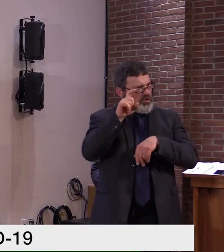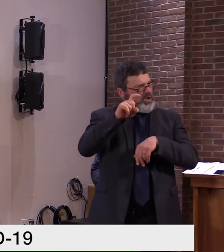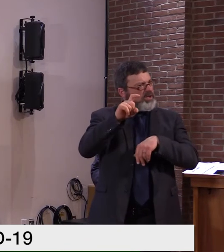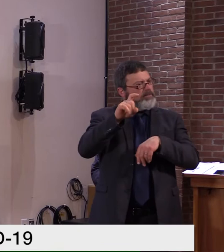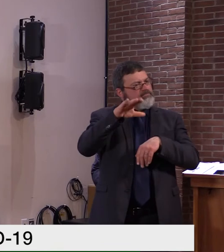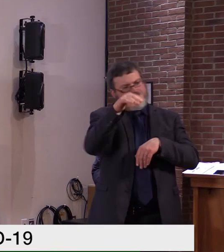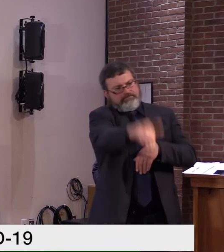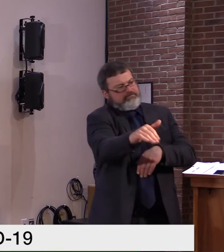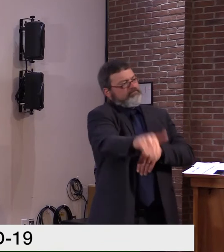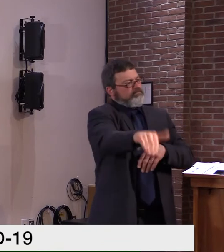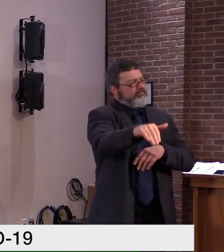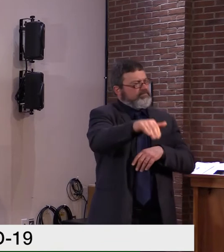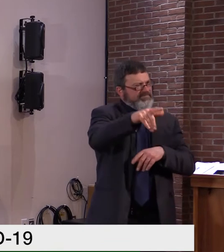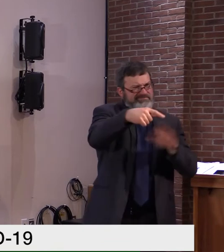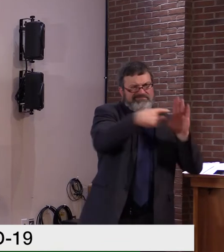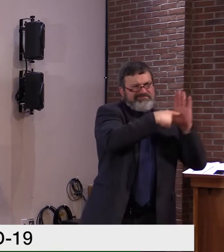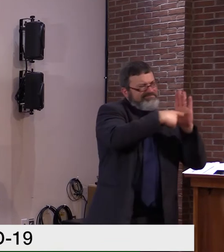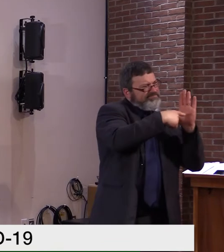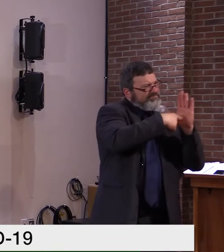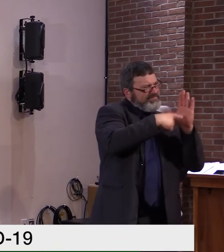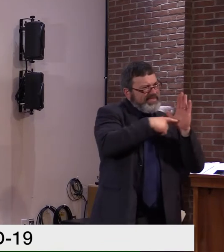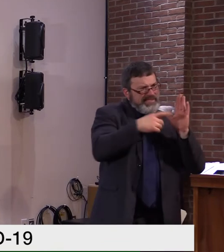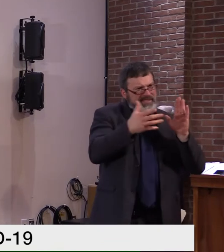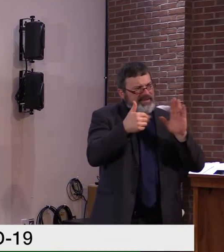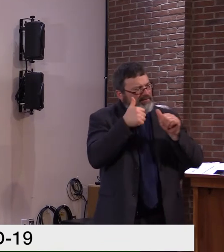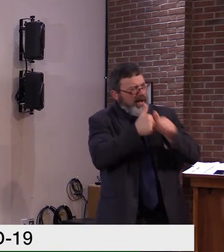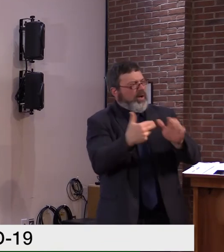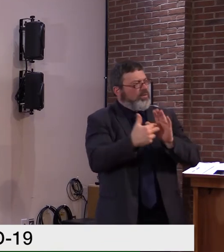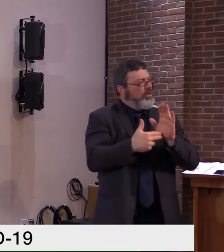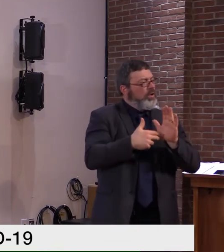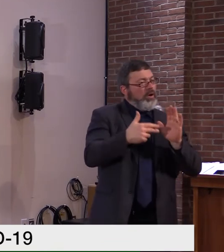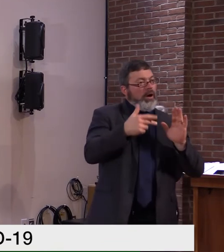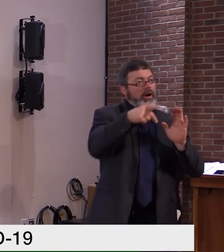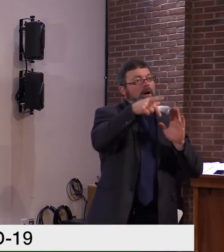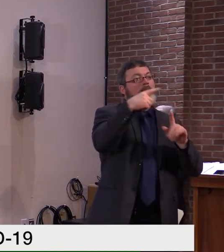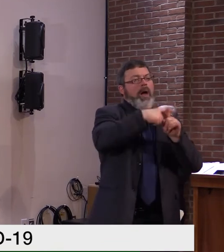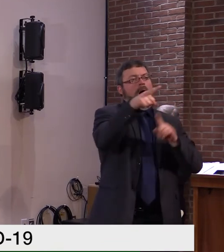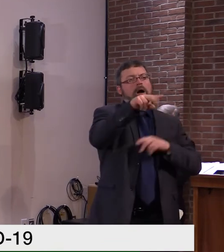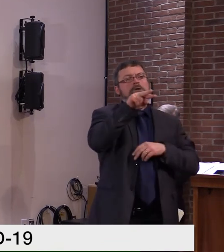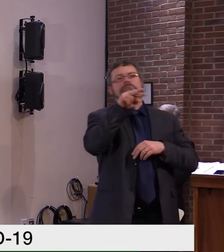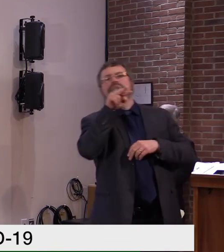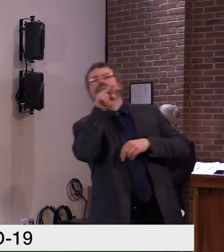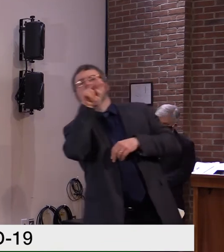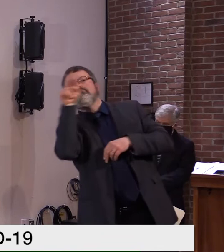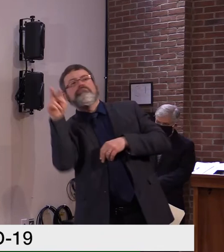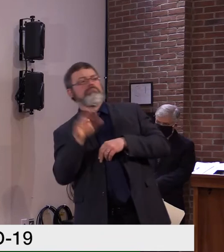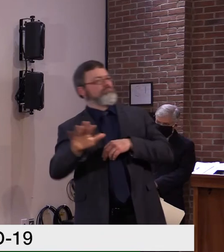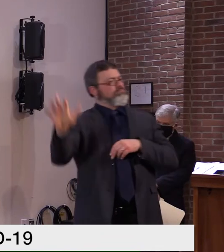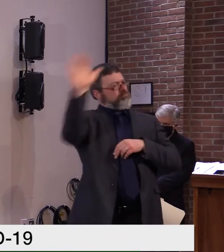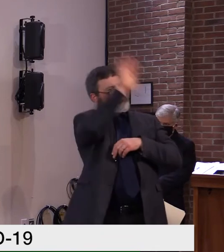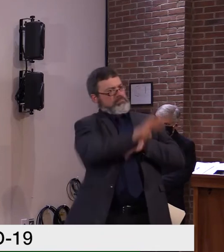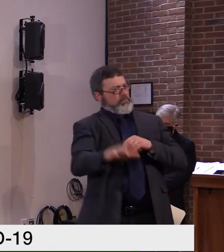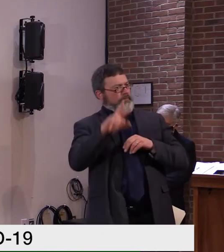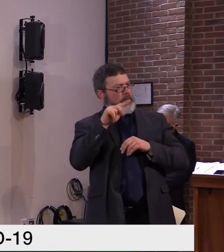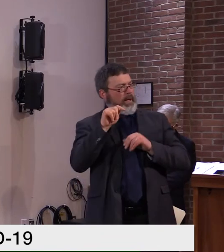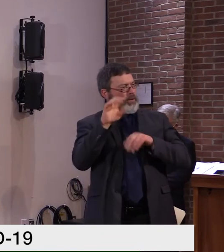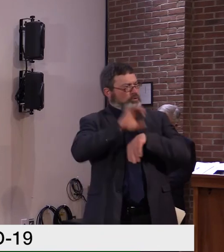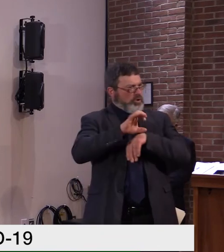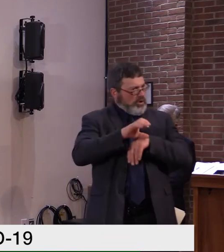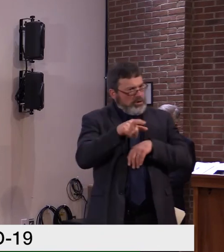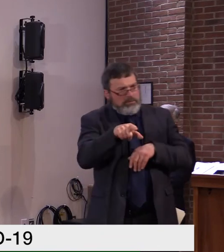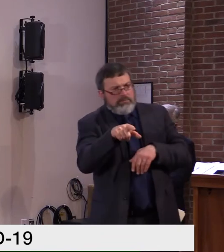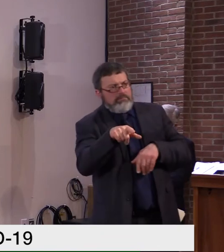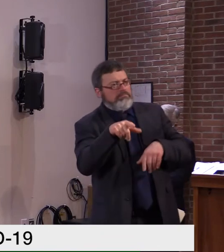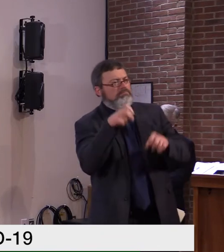that the church especially isn't following the guidance, are there consequences for not doing so? Yeah, I think